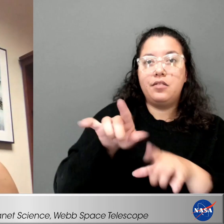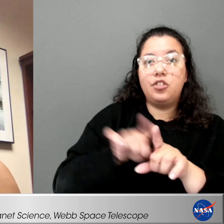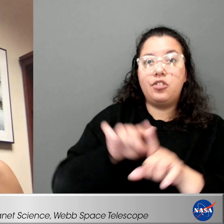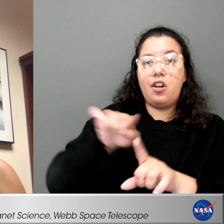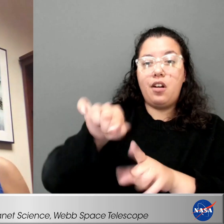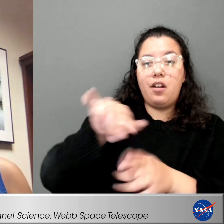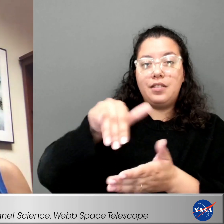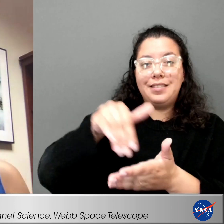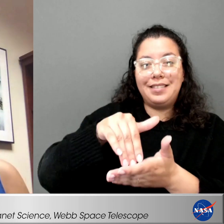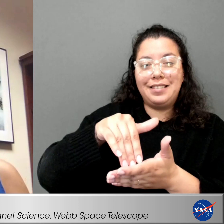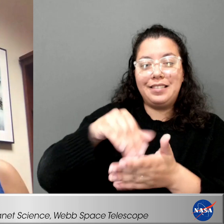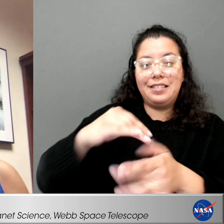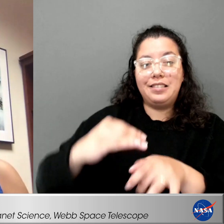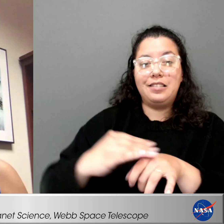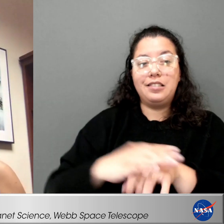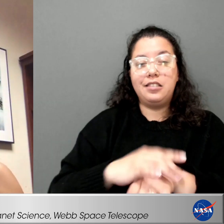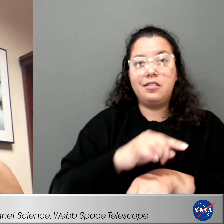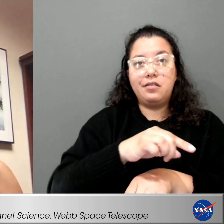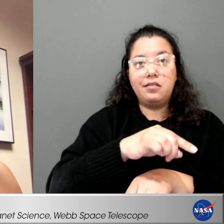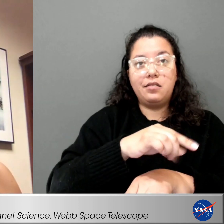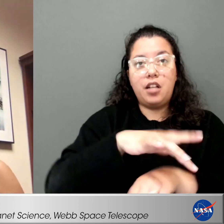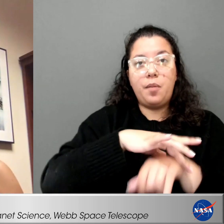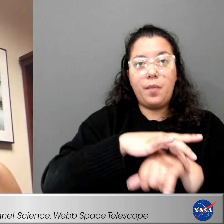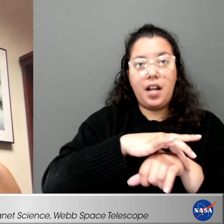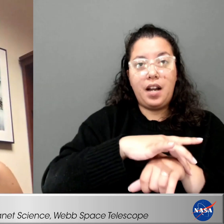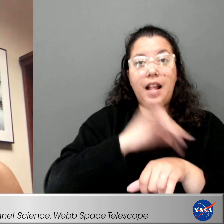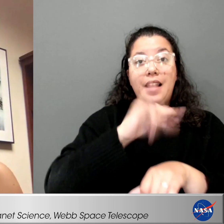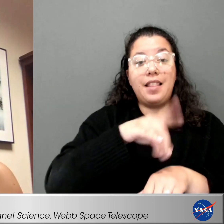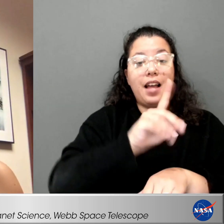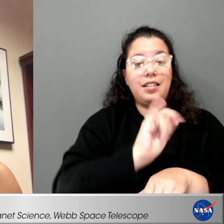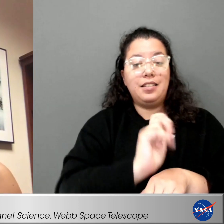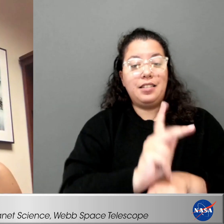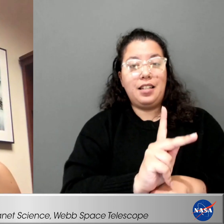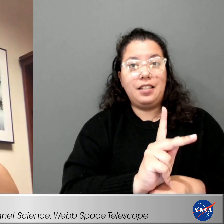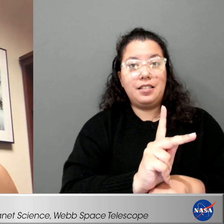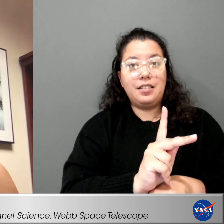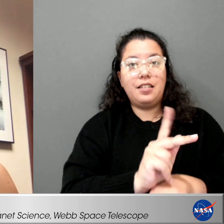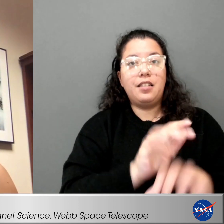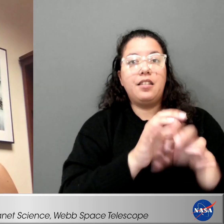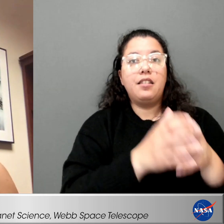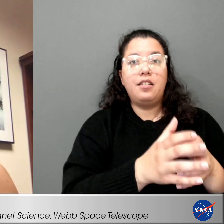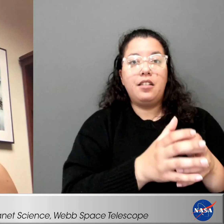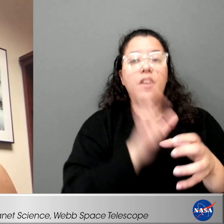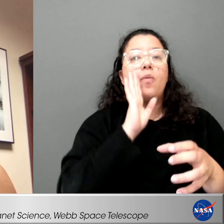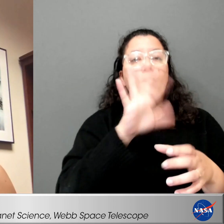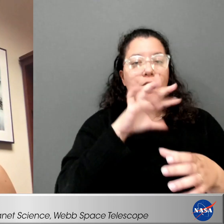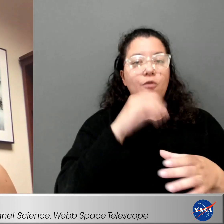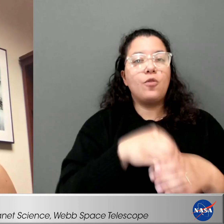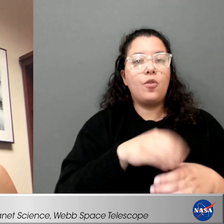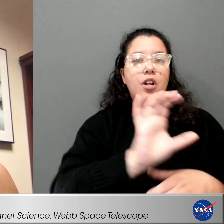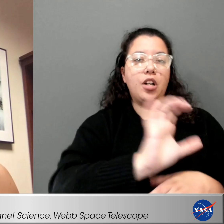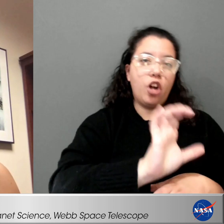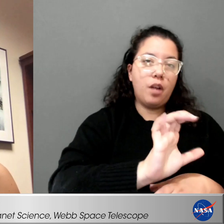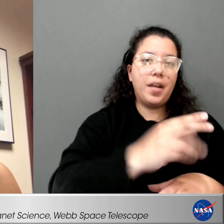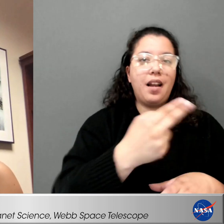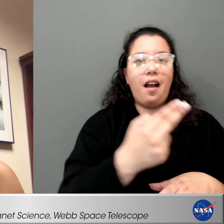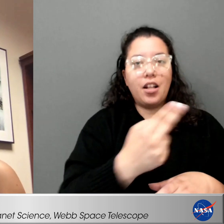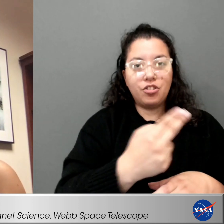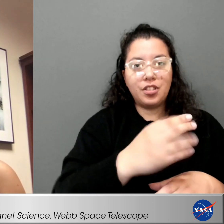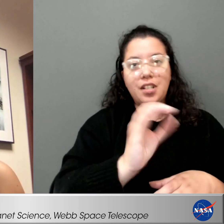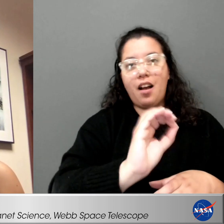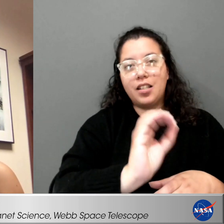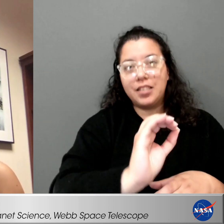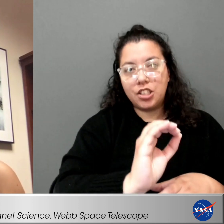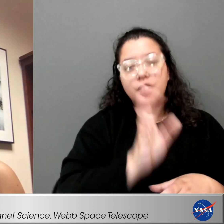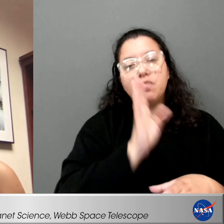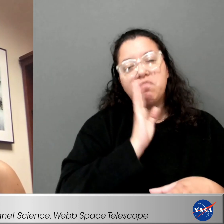planet. Well, that disk contains all these basic elements like carbon, hydrogen, oxygen. So as a planet is forming,